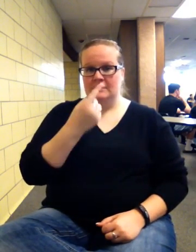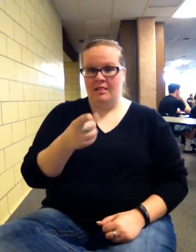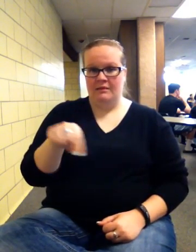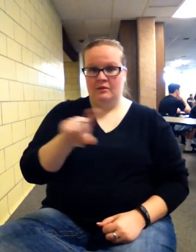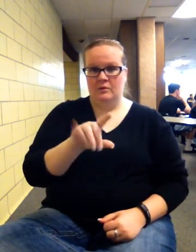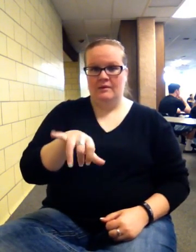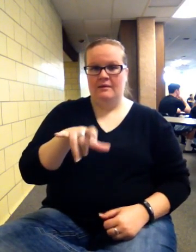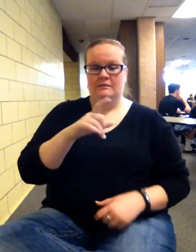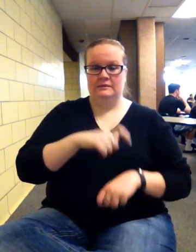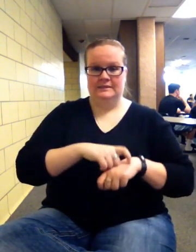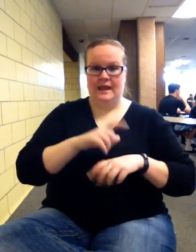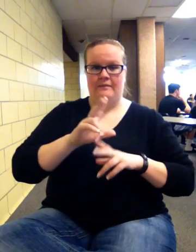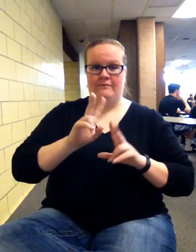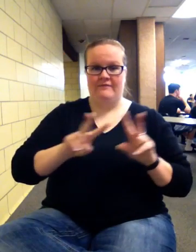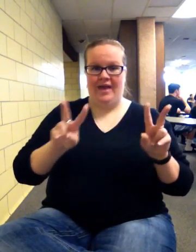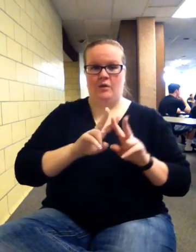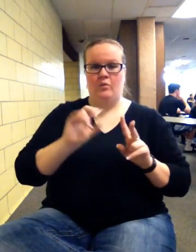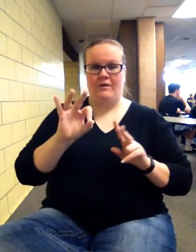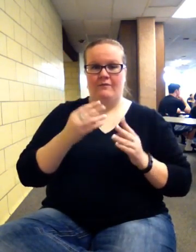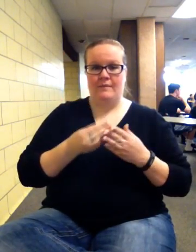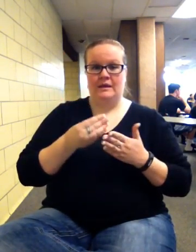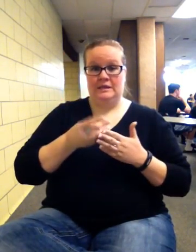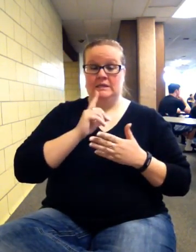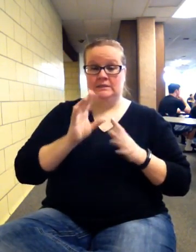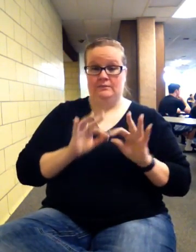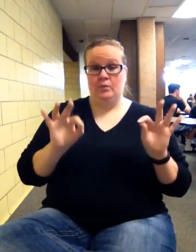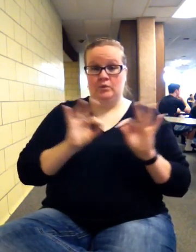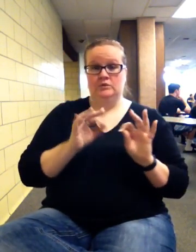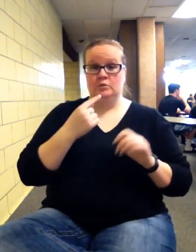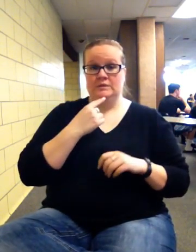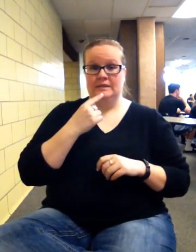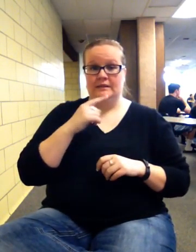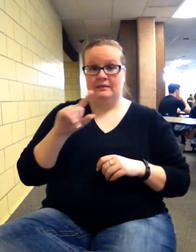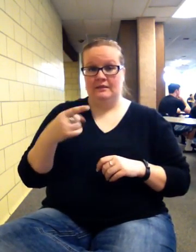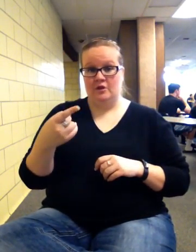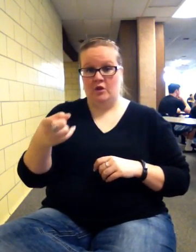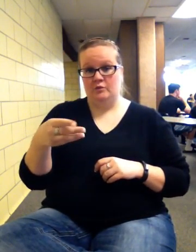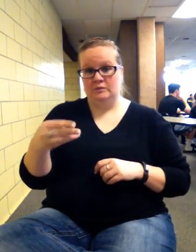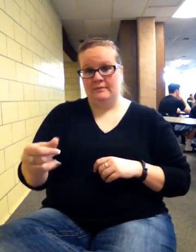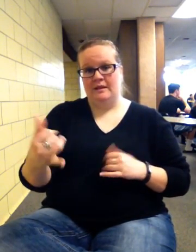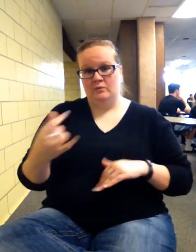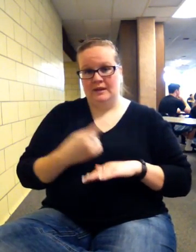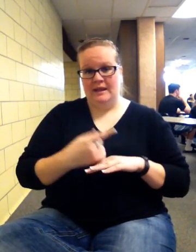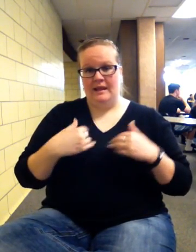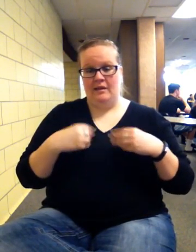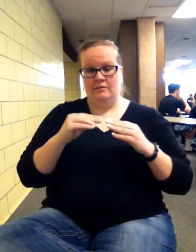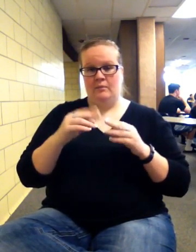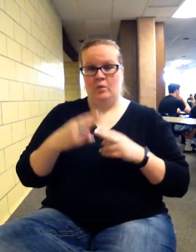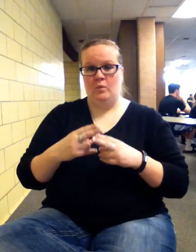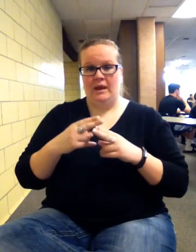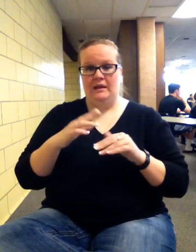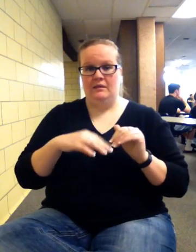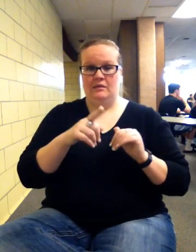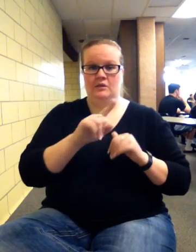value of money is very important. And so what we're saying is a dollar that you spend today has more weight than a dollar that you get in eight